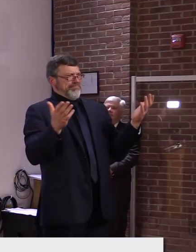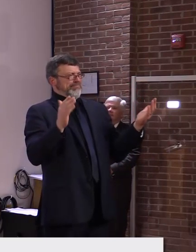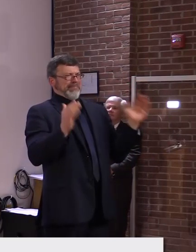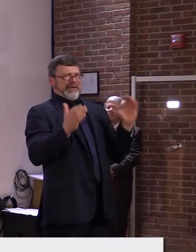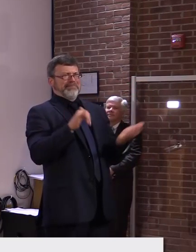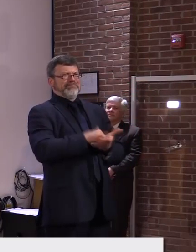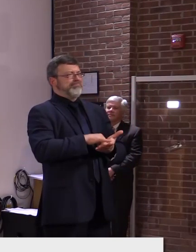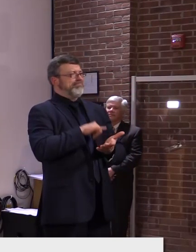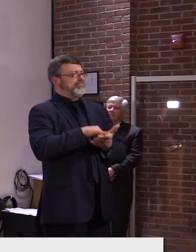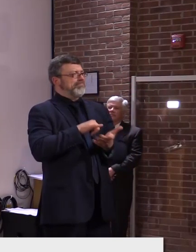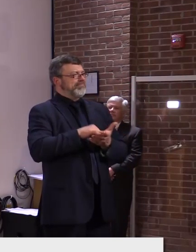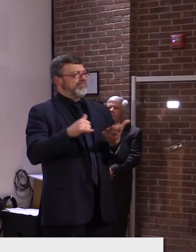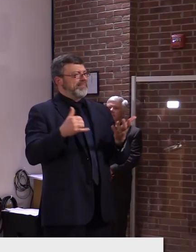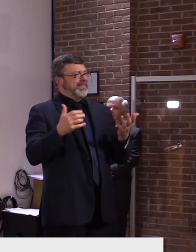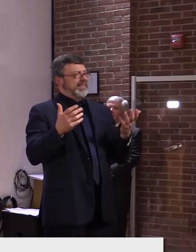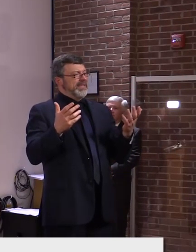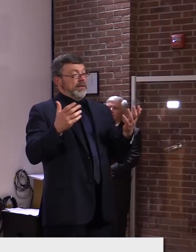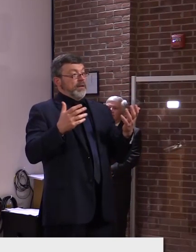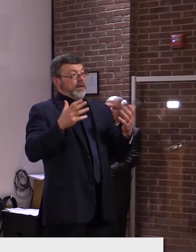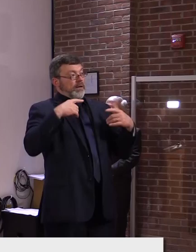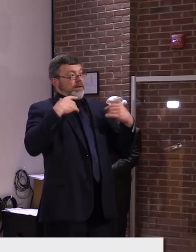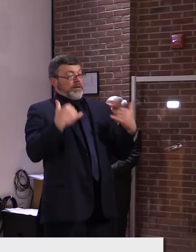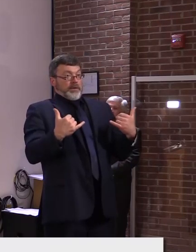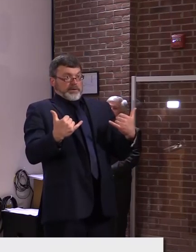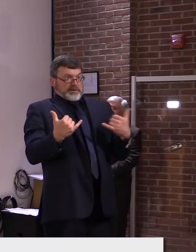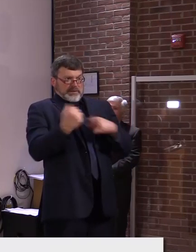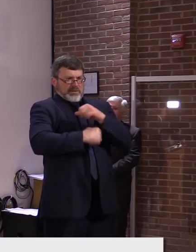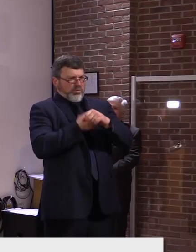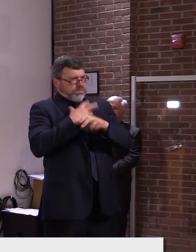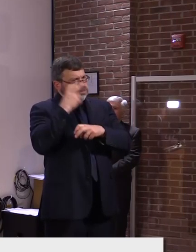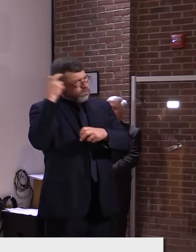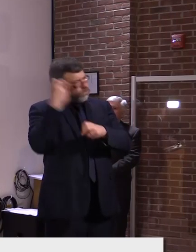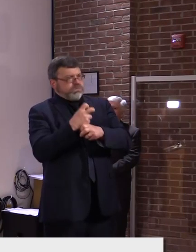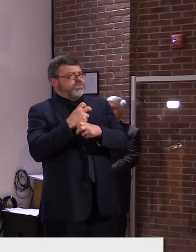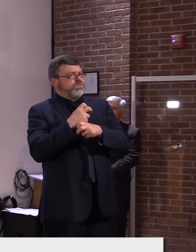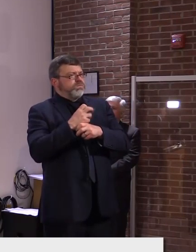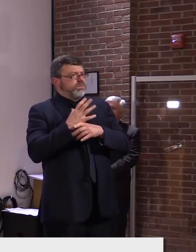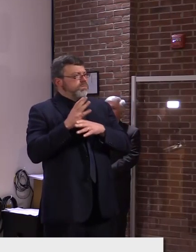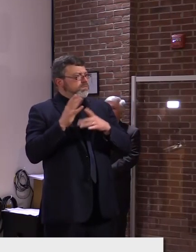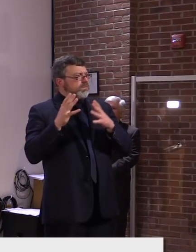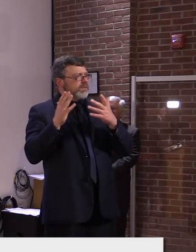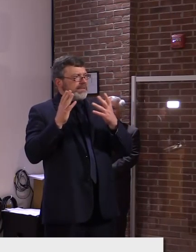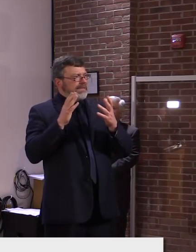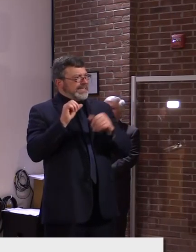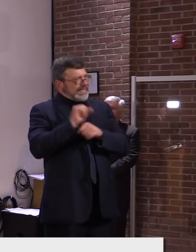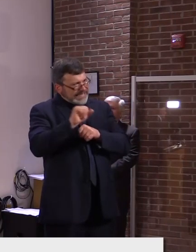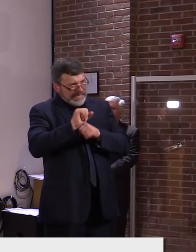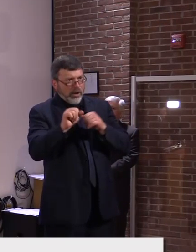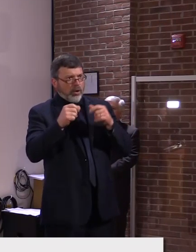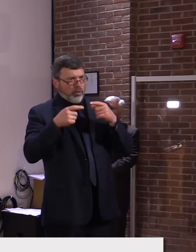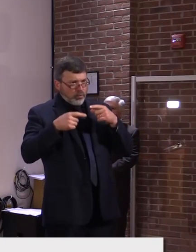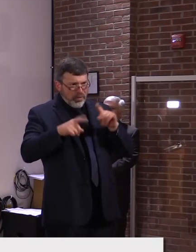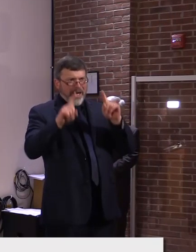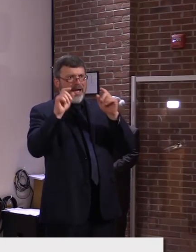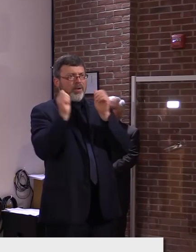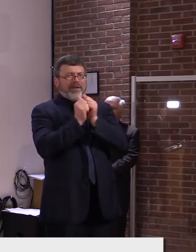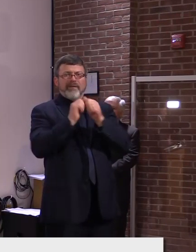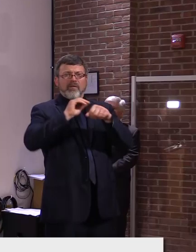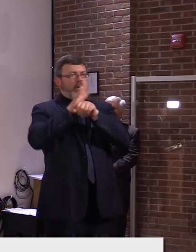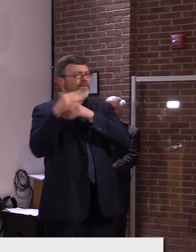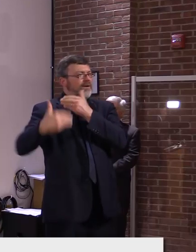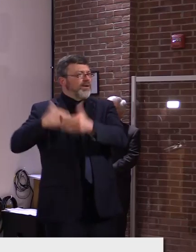Senate, but I give them high marks for how they've been able to accomplish this, and look forward to getting back in person in the